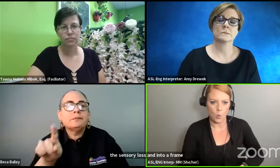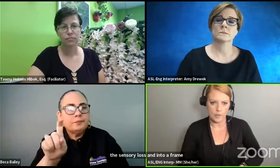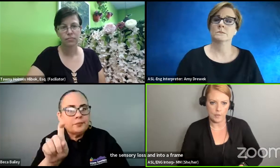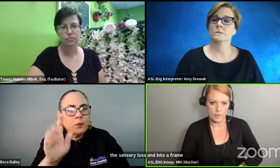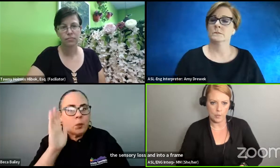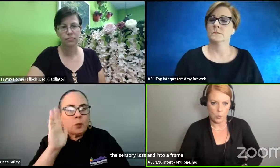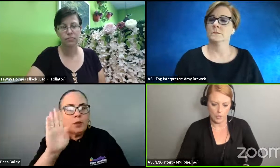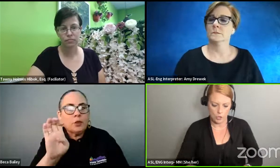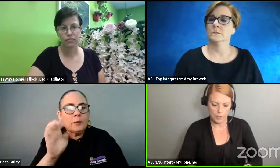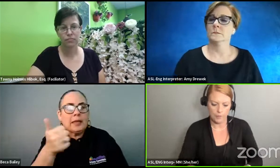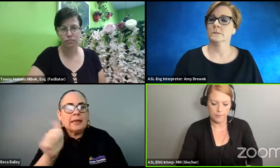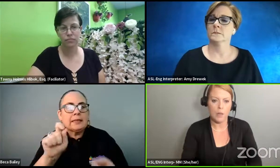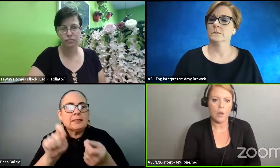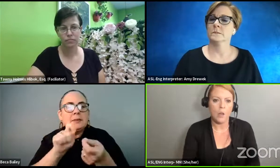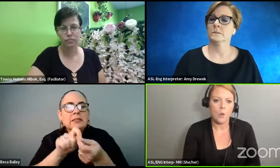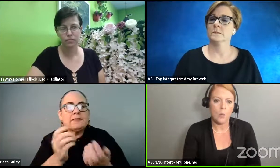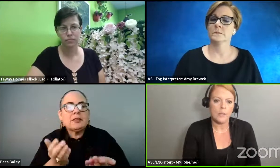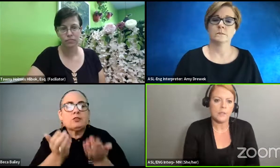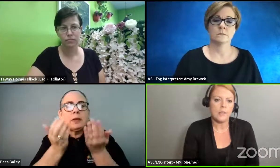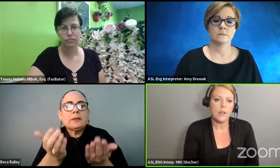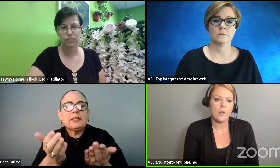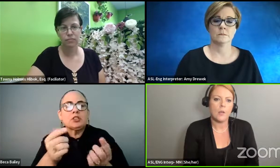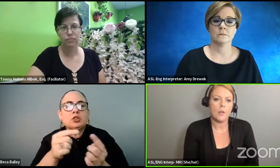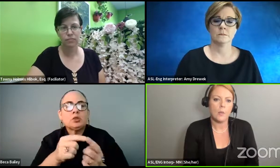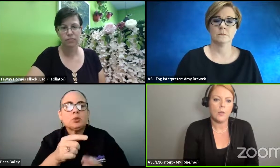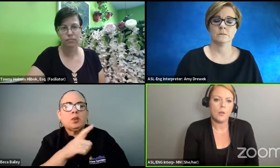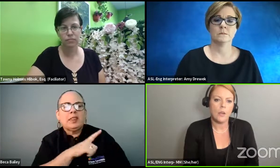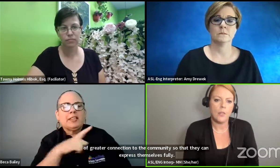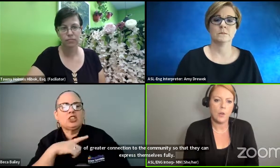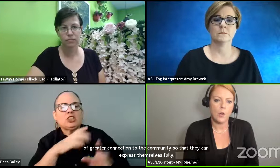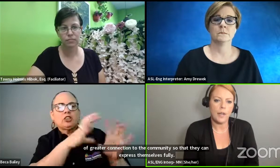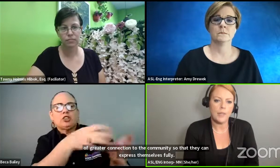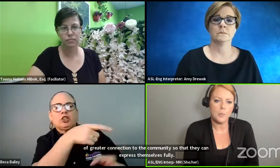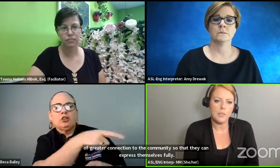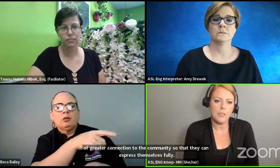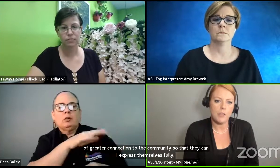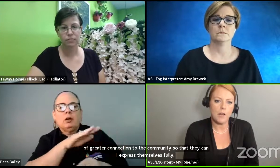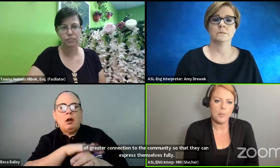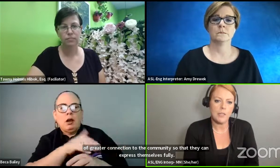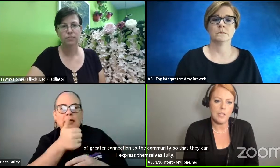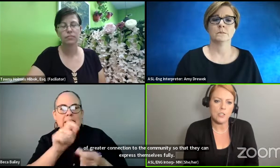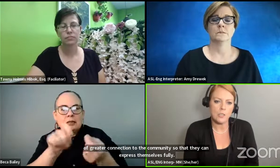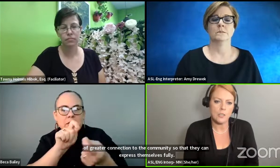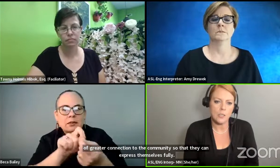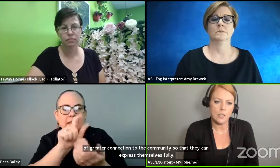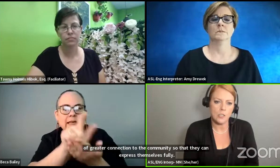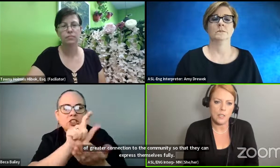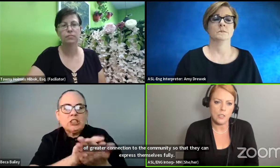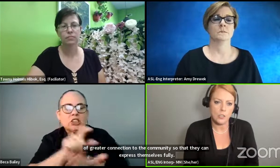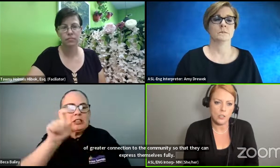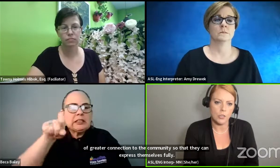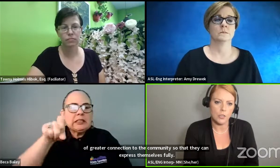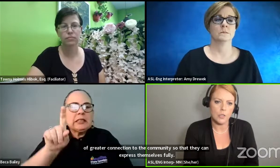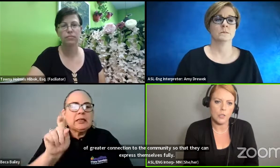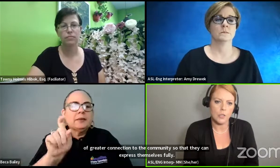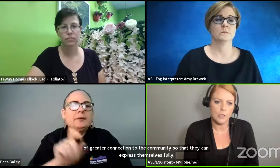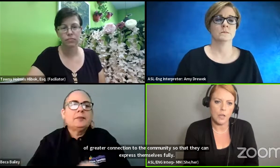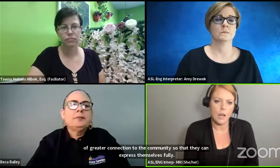Lilas Olson's question was whether or not there were any specific recommendations to